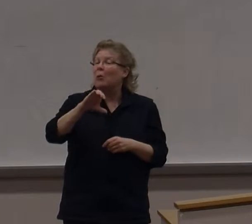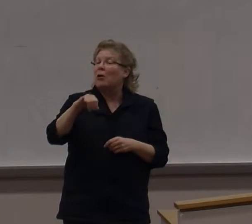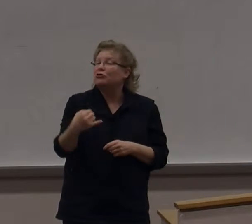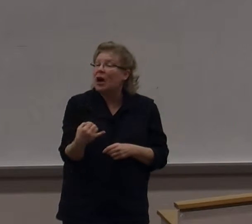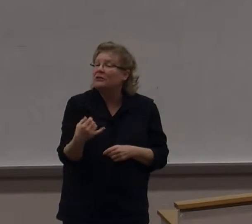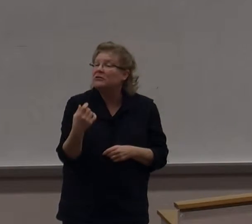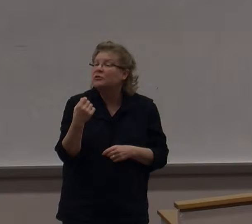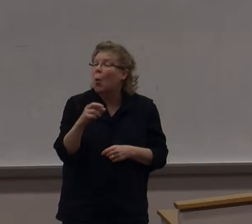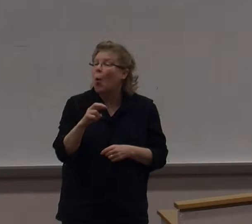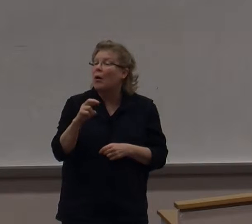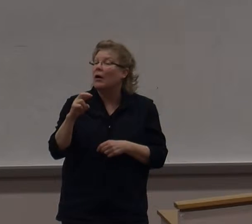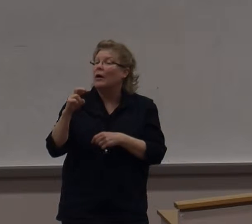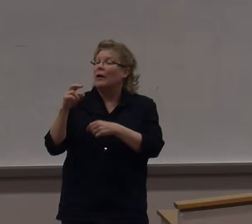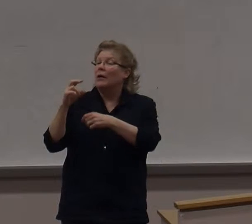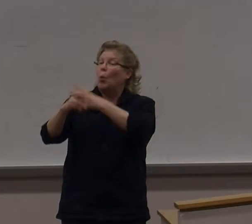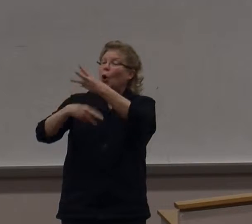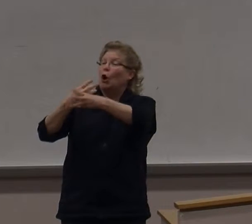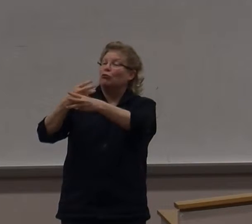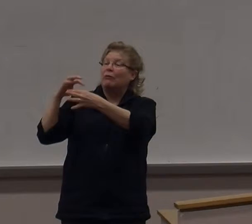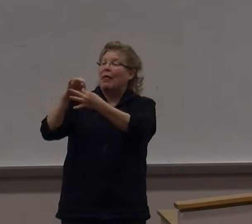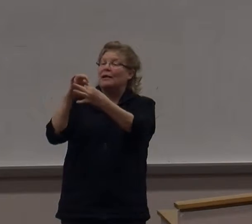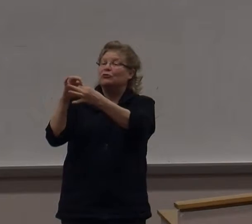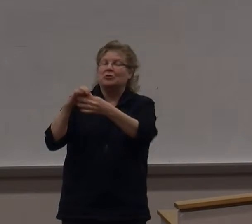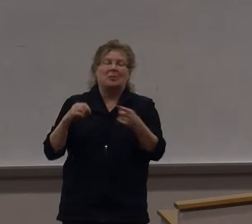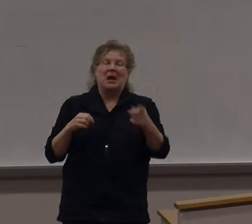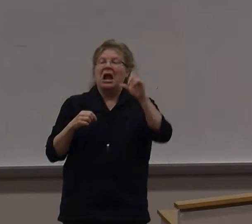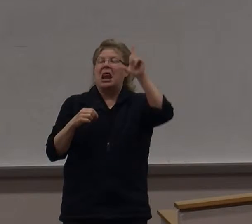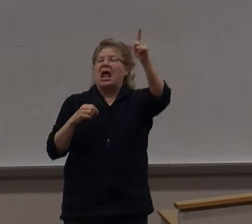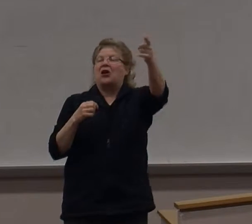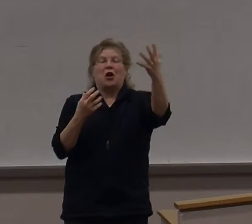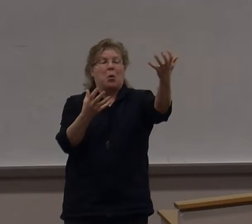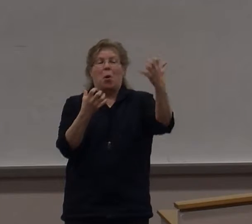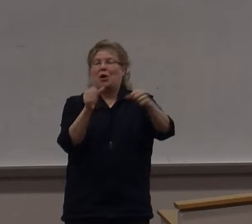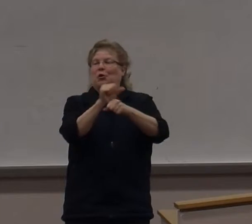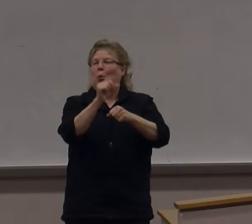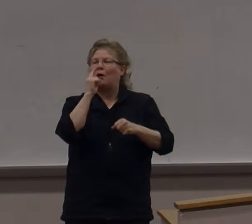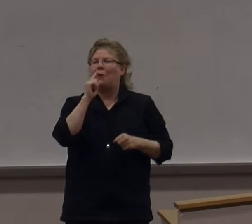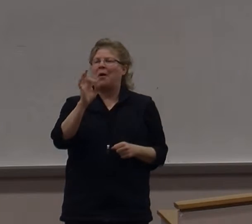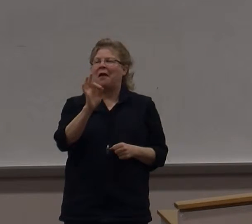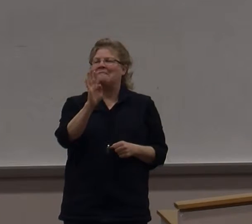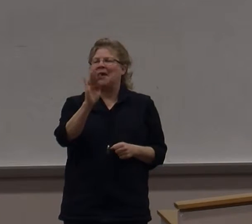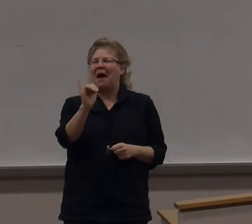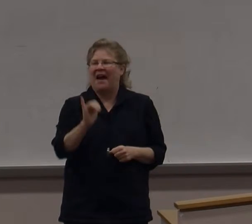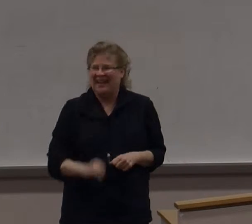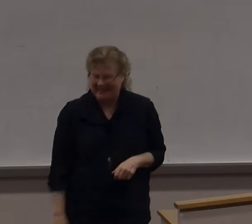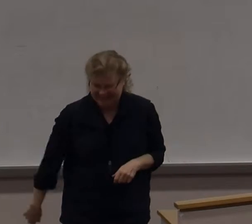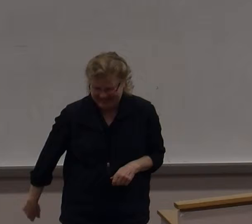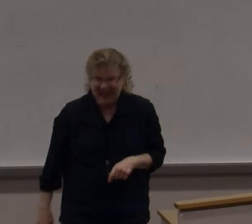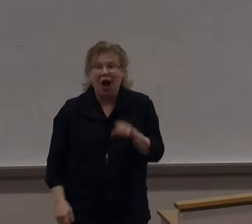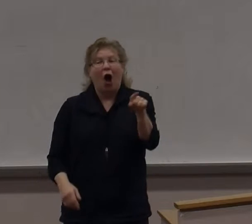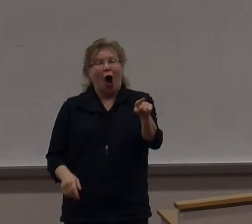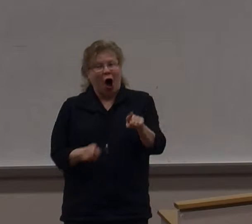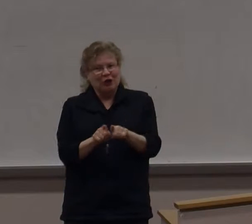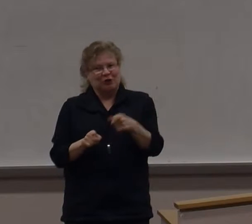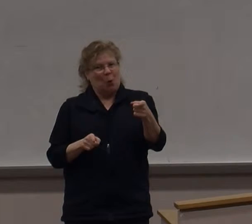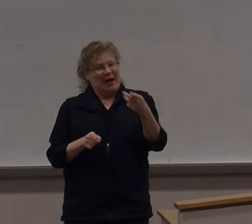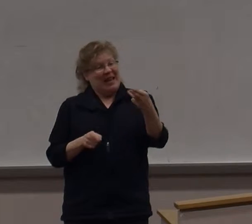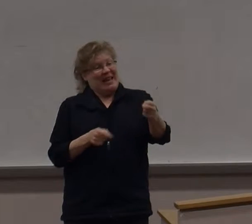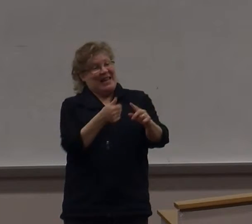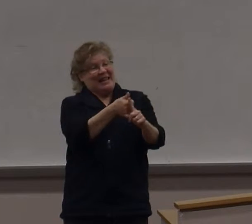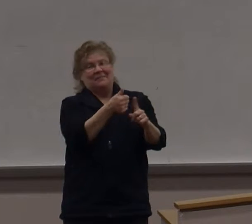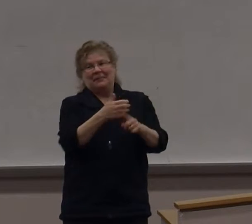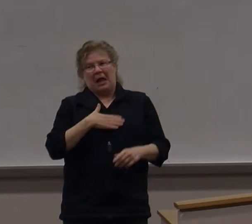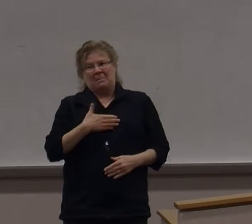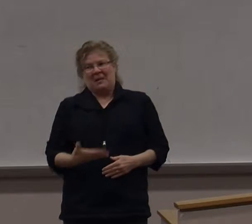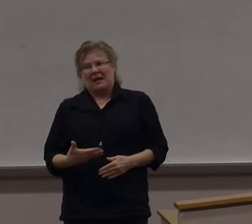work for the United Nations and the FBI. And he also admitted that he wasn't done moving. He said he wasn't